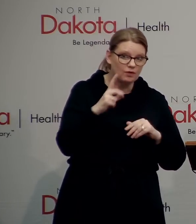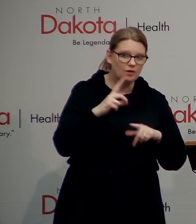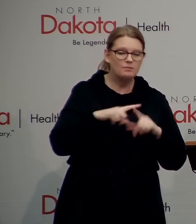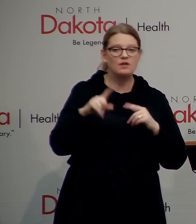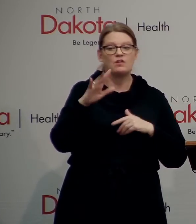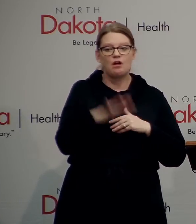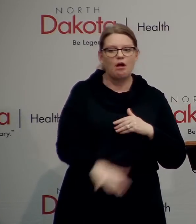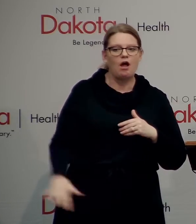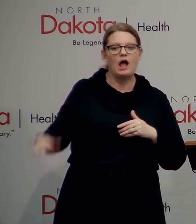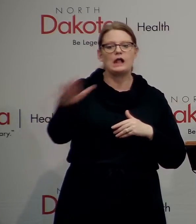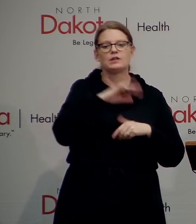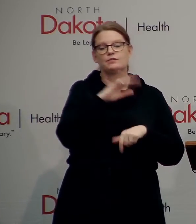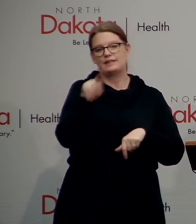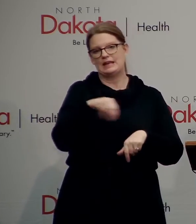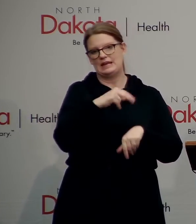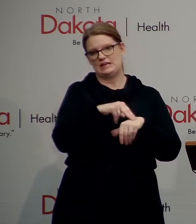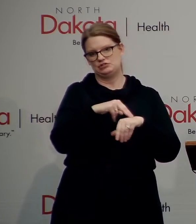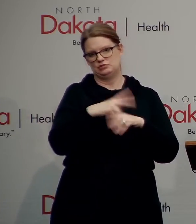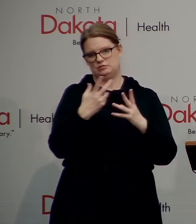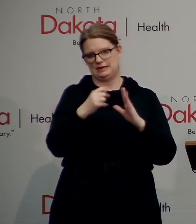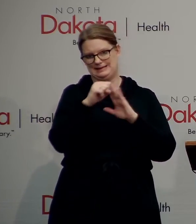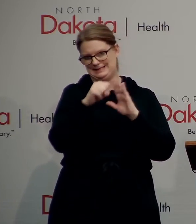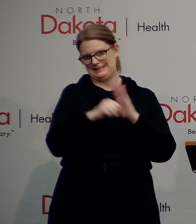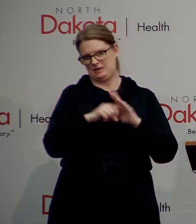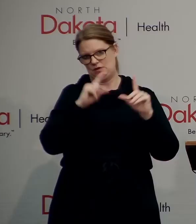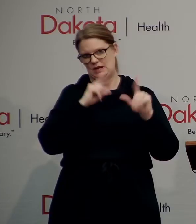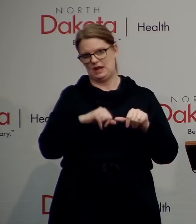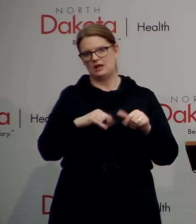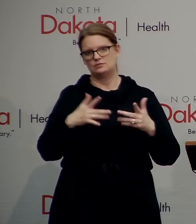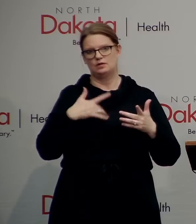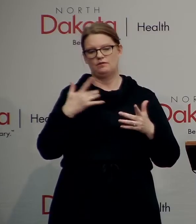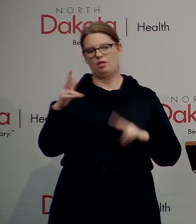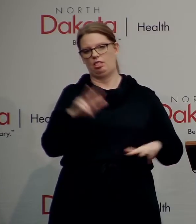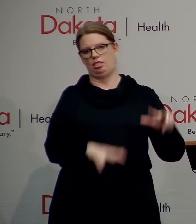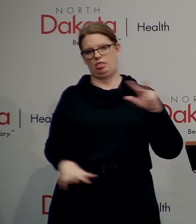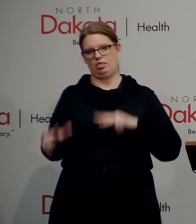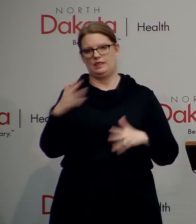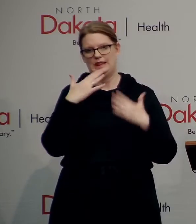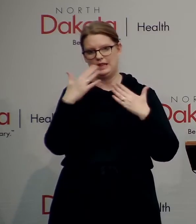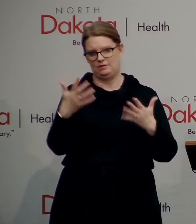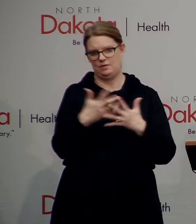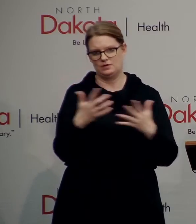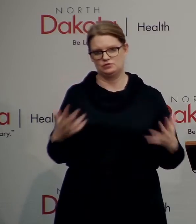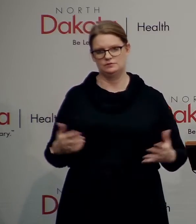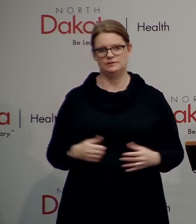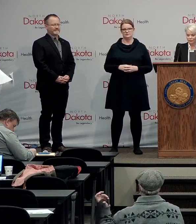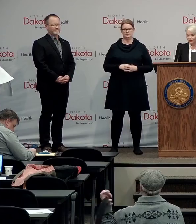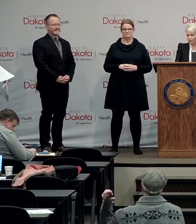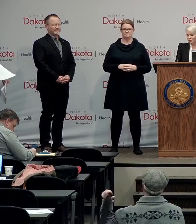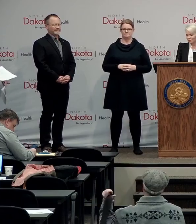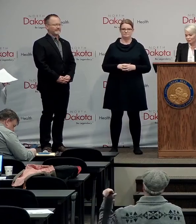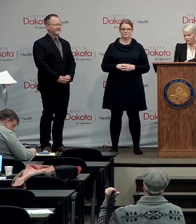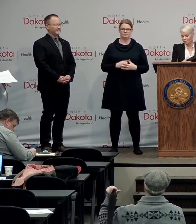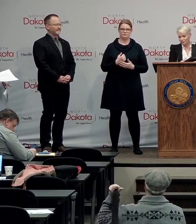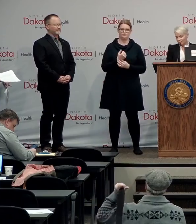for the nation, and how a state reacts during a time of uncertainty. Thank you very much.